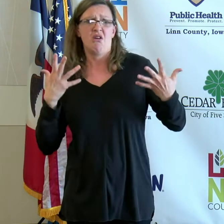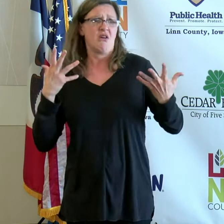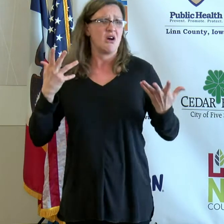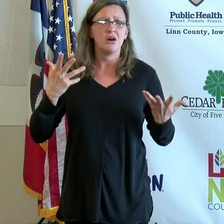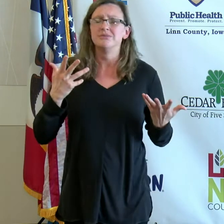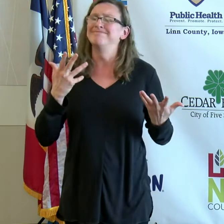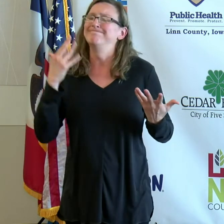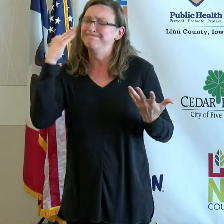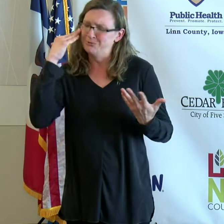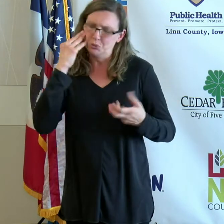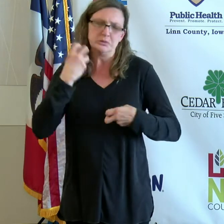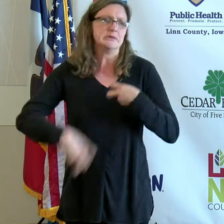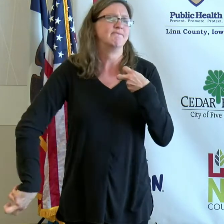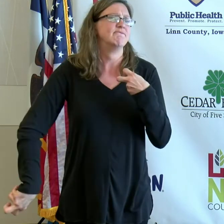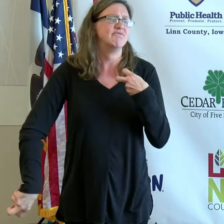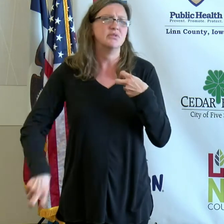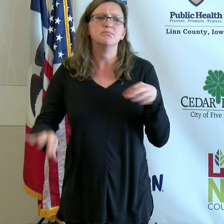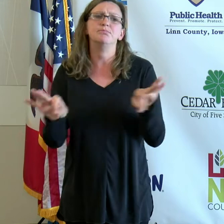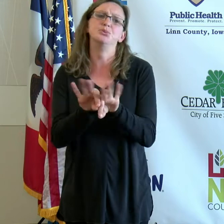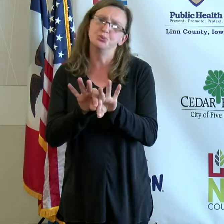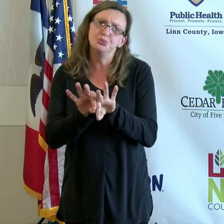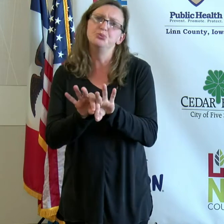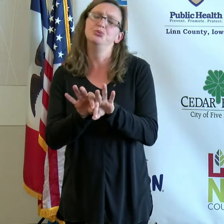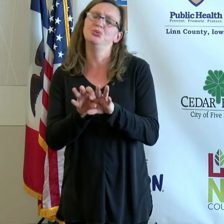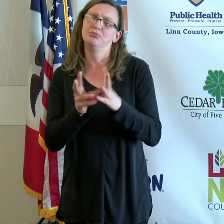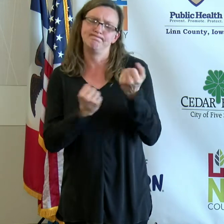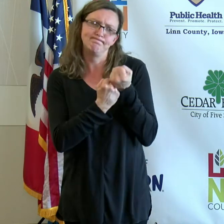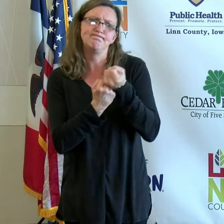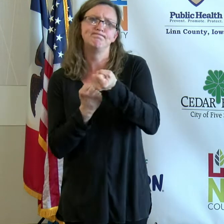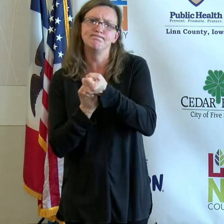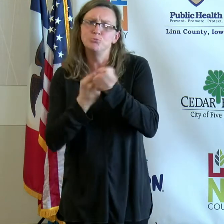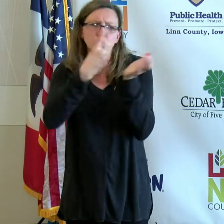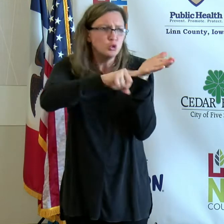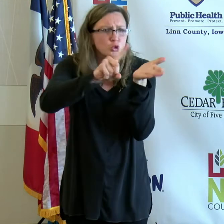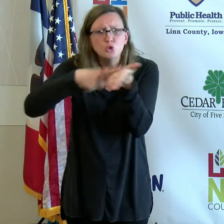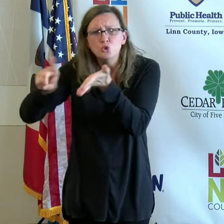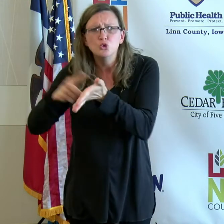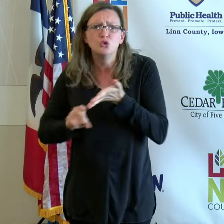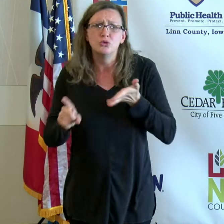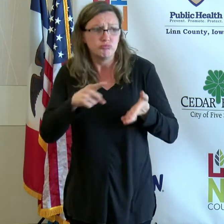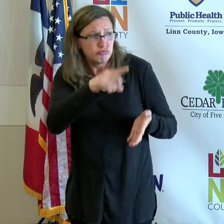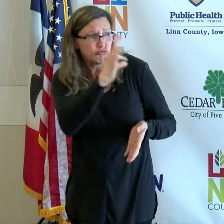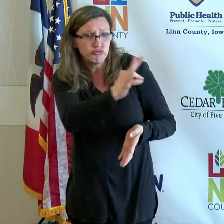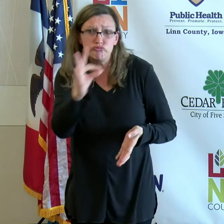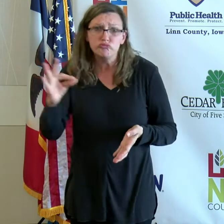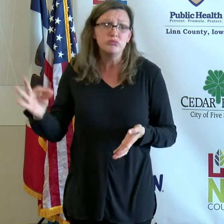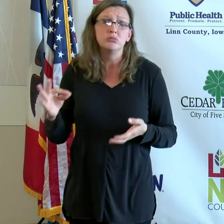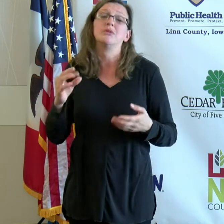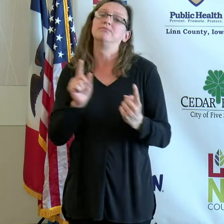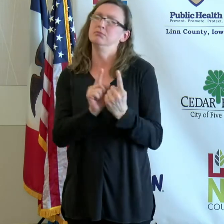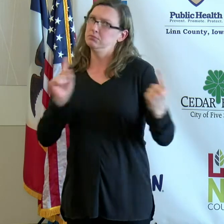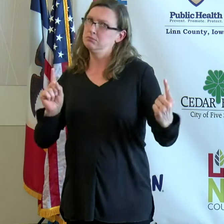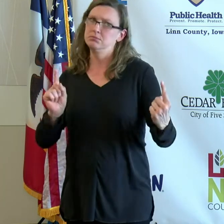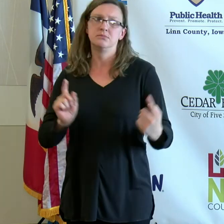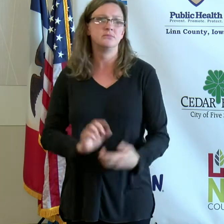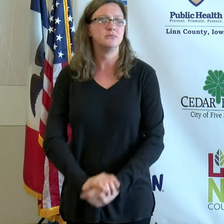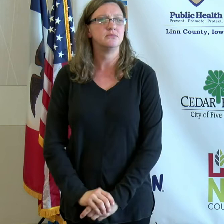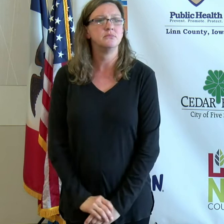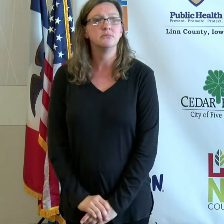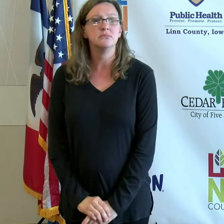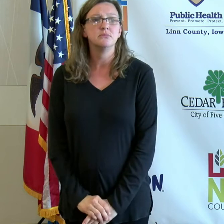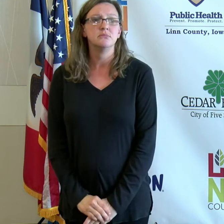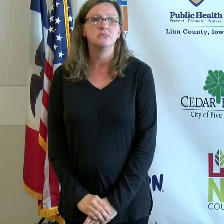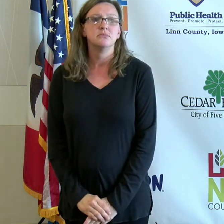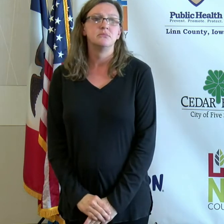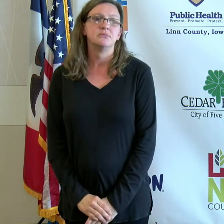but from a distance as much as possible. Parents, I know this is a difficult time